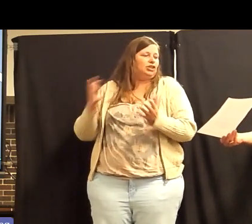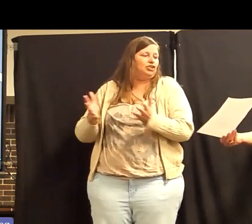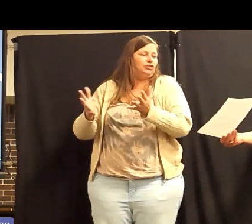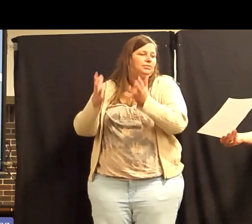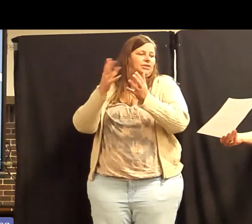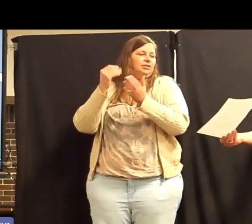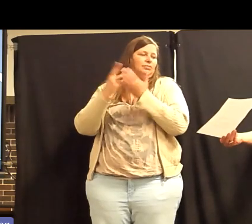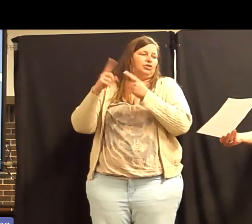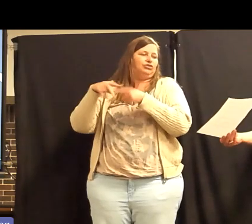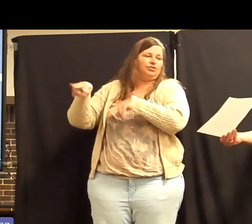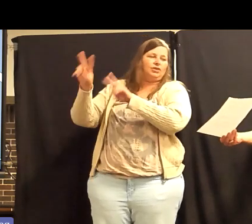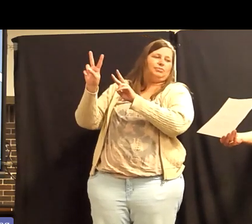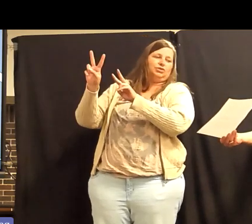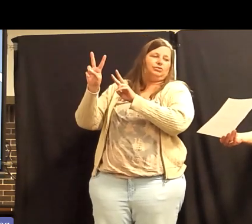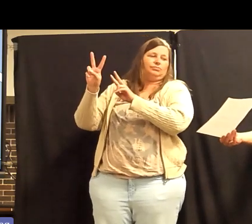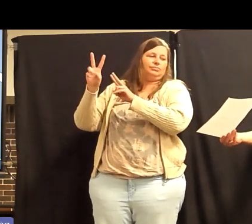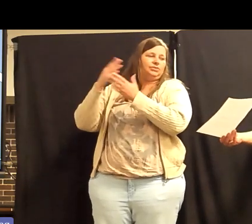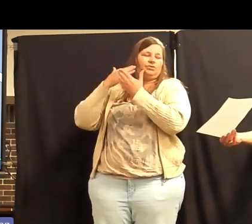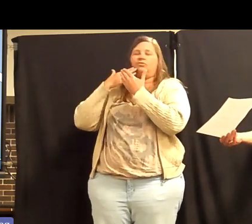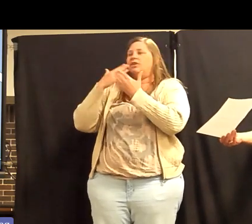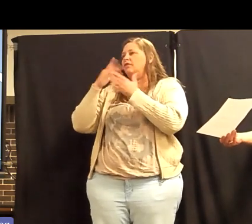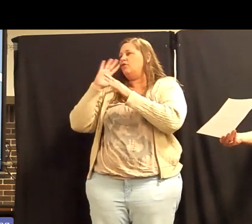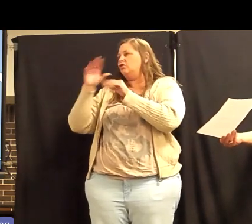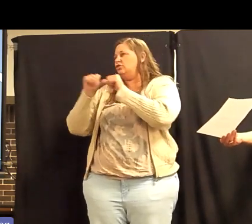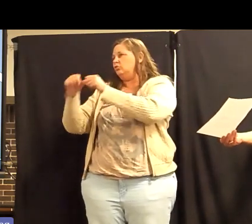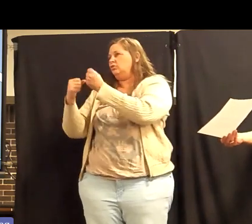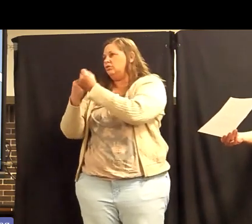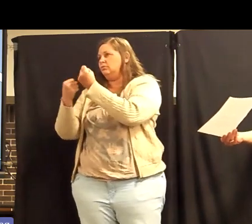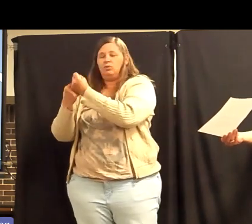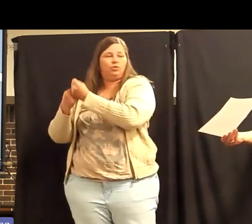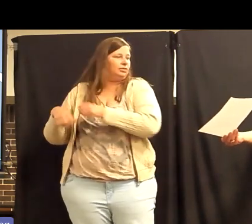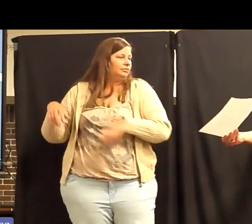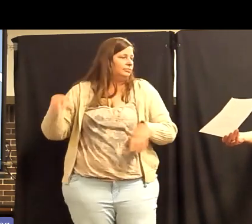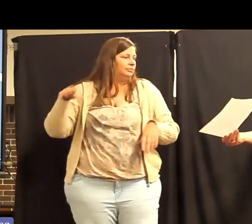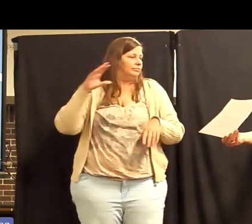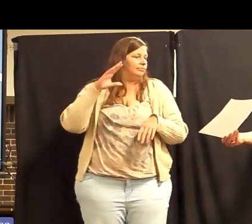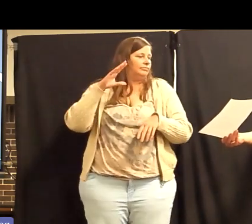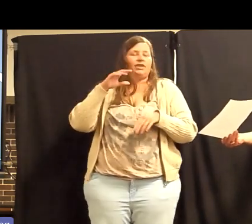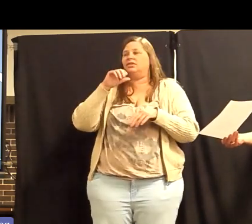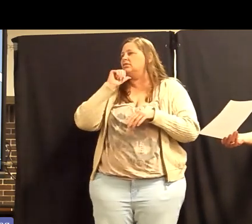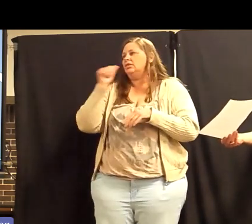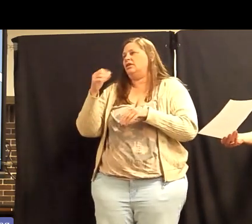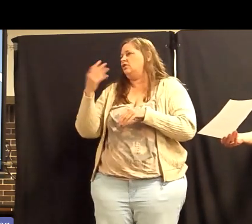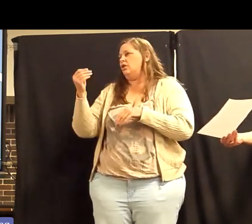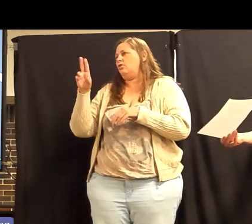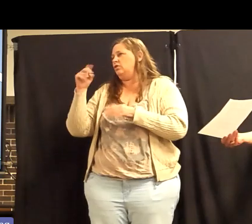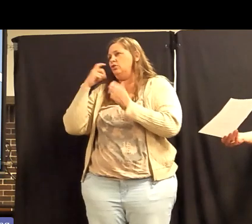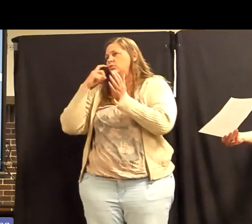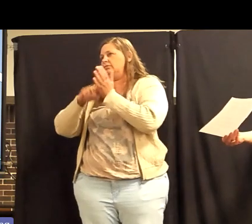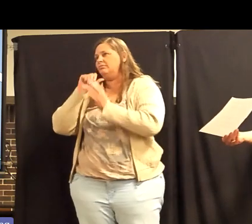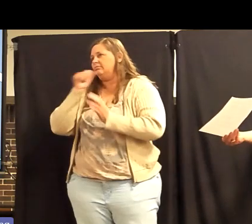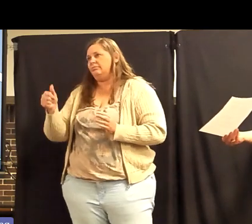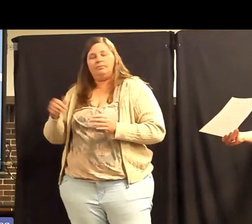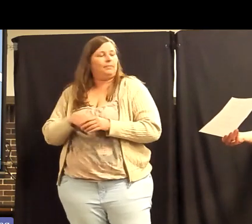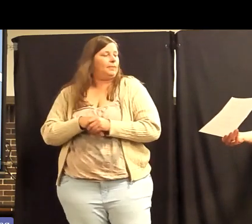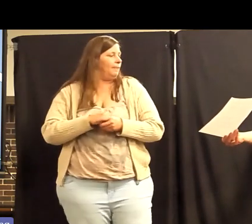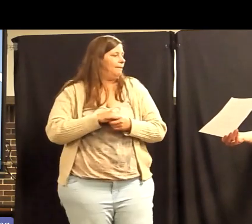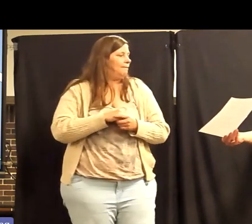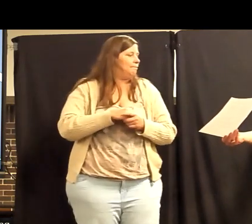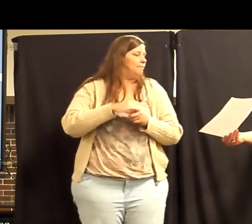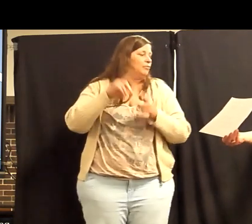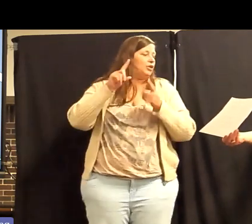supporting our students actively, encouraging us, and been role models for them to look up to. Thank you for your continued support. It does not go